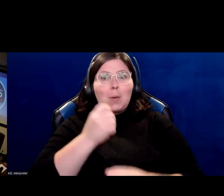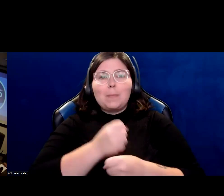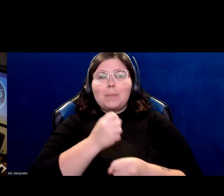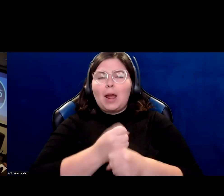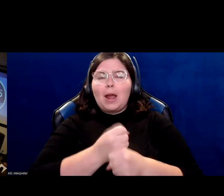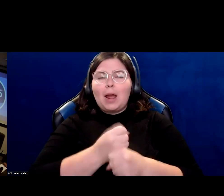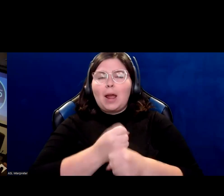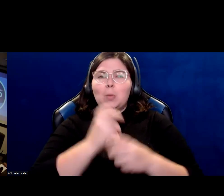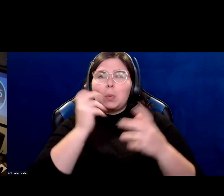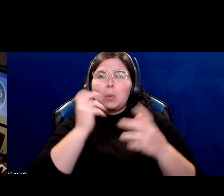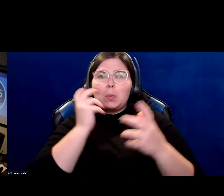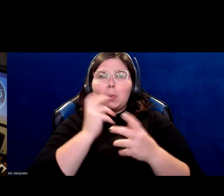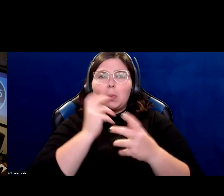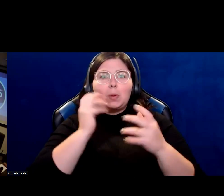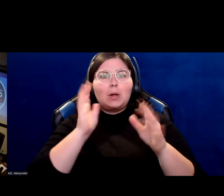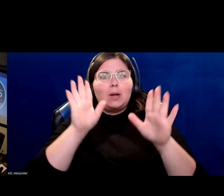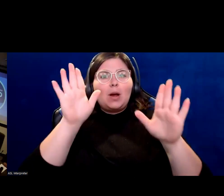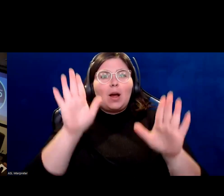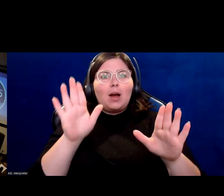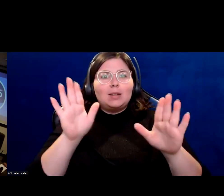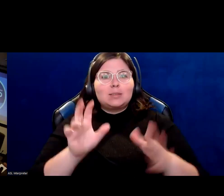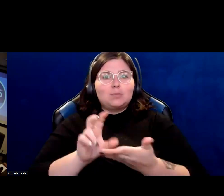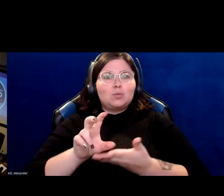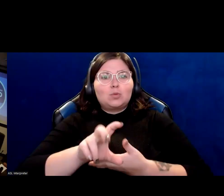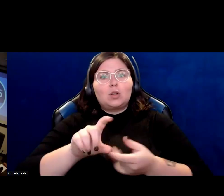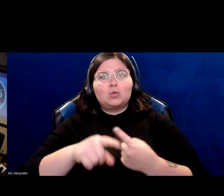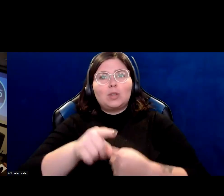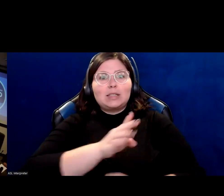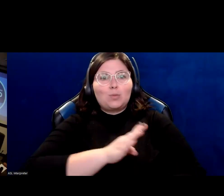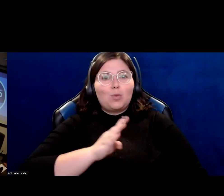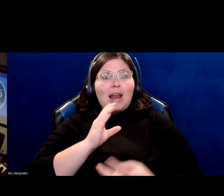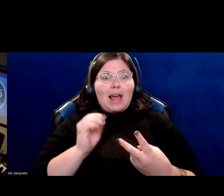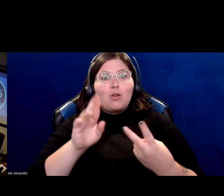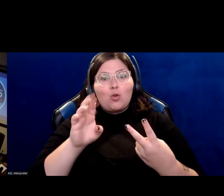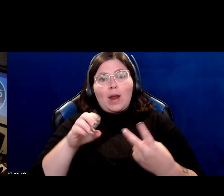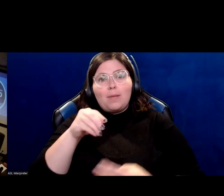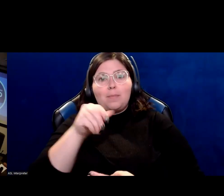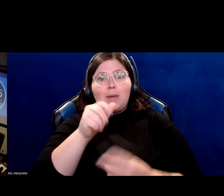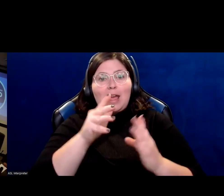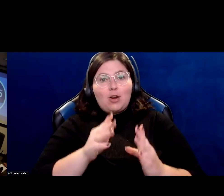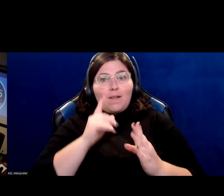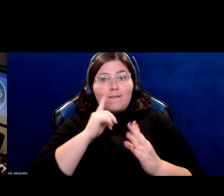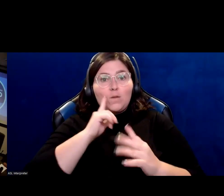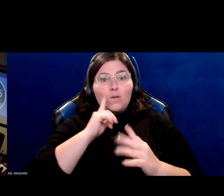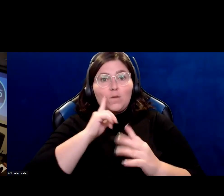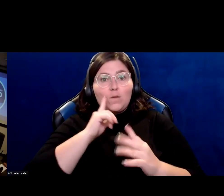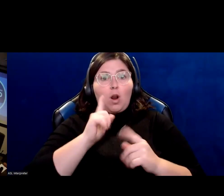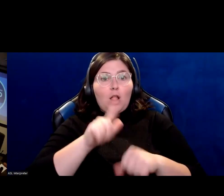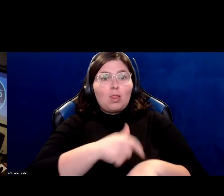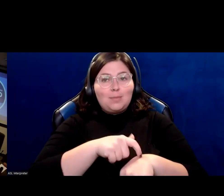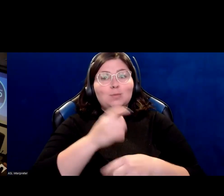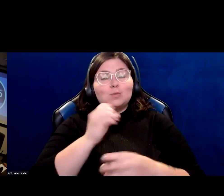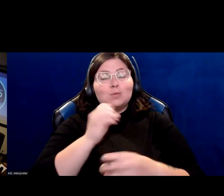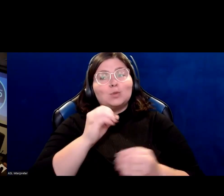tremendous contributions to this board and to the ratepayers for a long time to come. So thank you for being here.